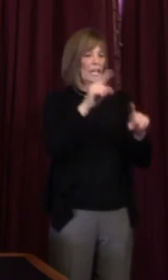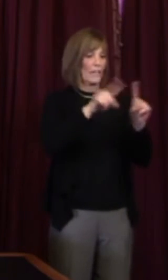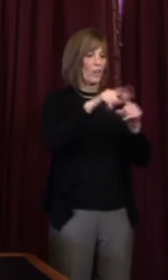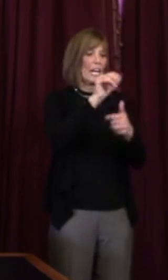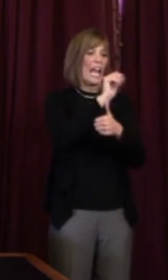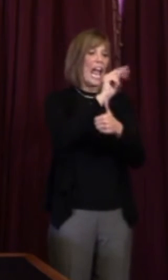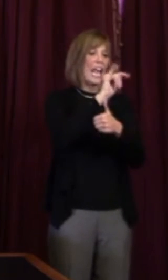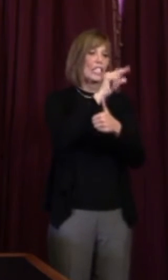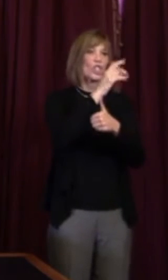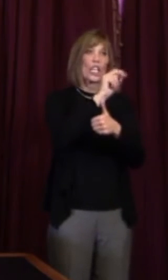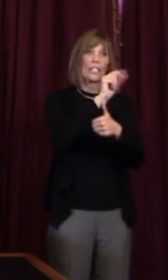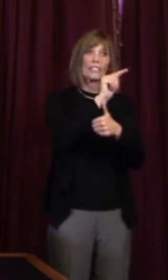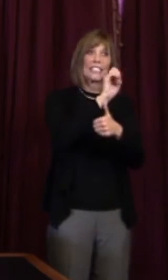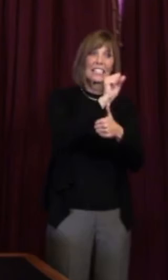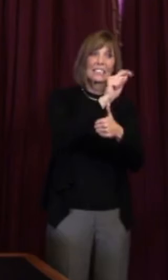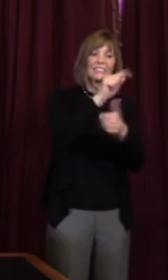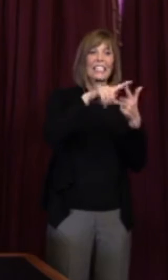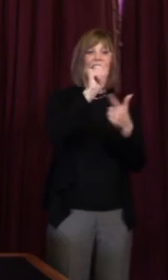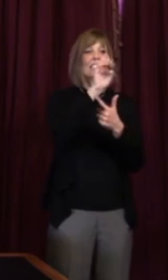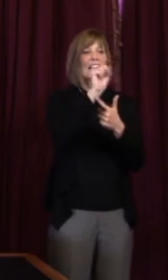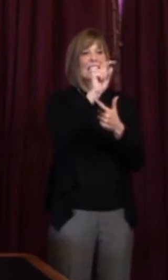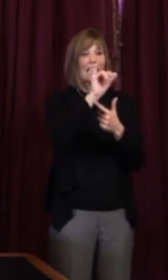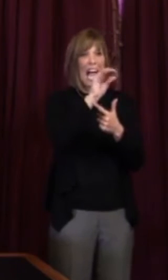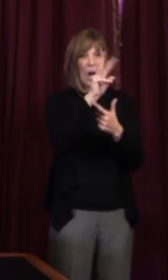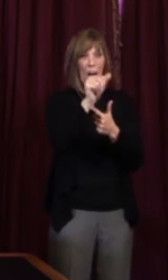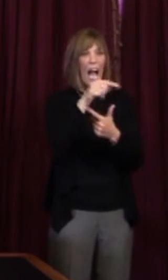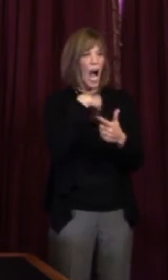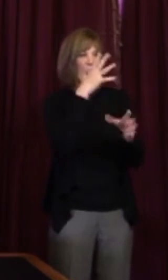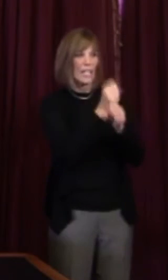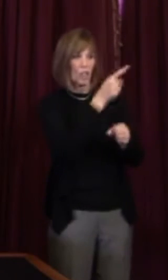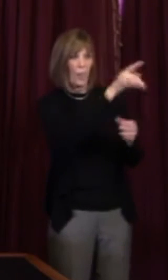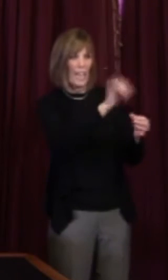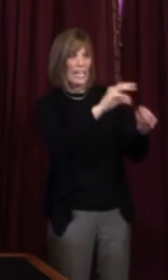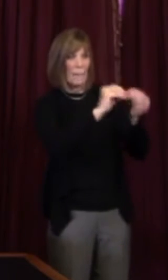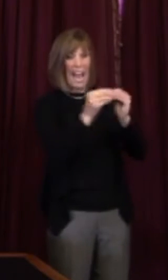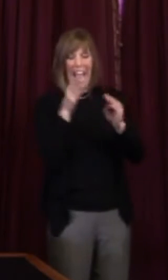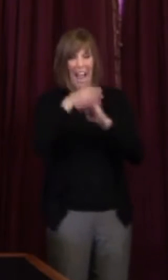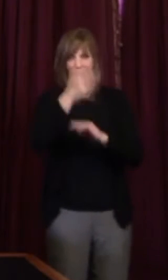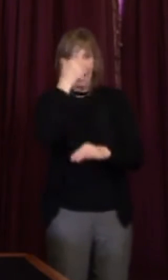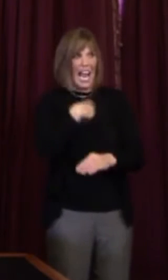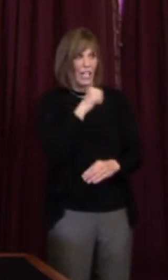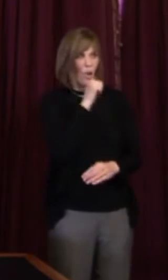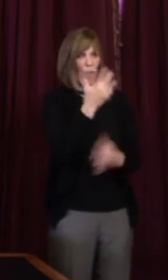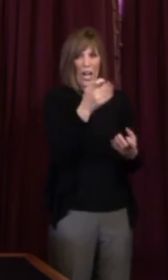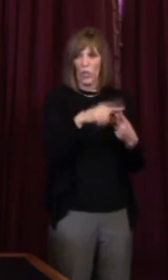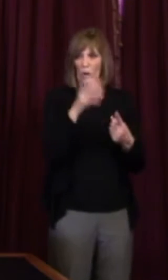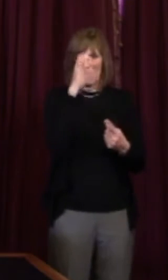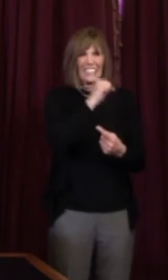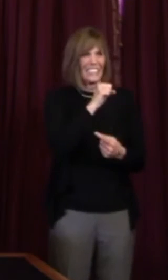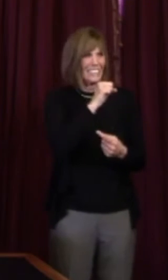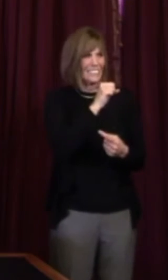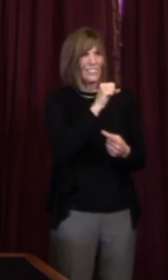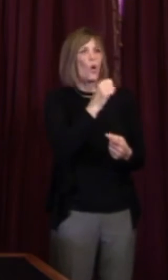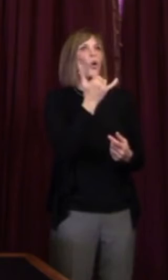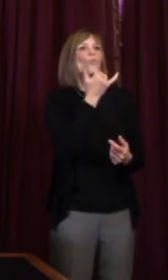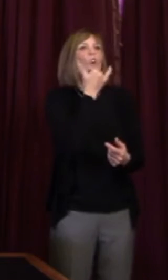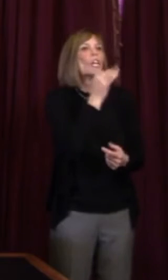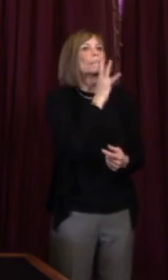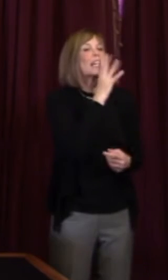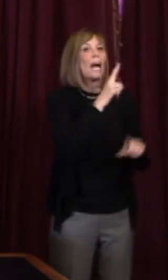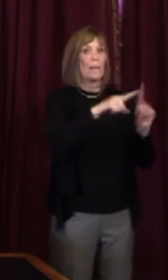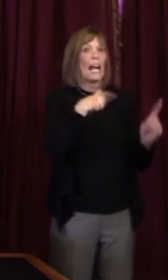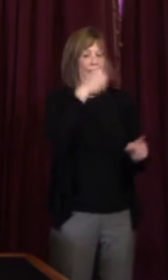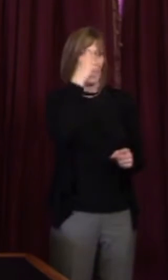test, Test Iowa. We still have, I'll get you the number afterwards because I don't want to misspeak, but I think we